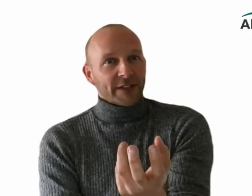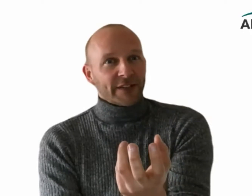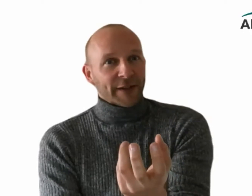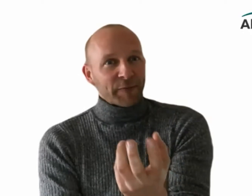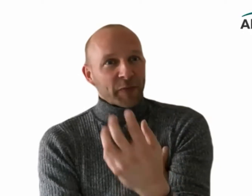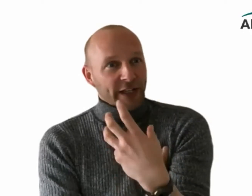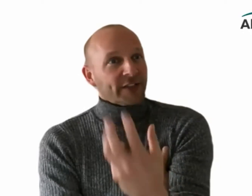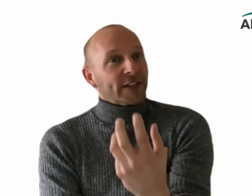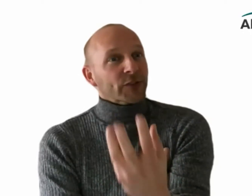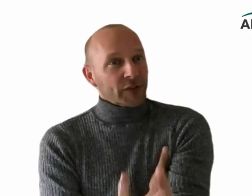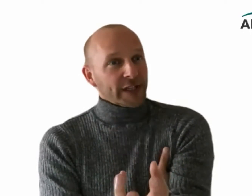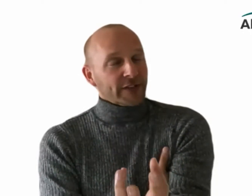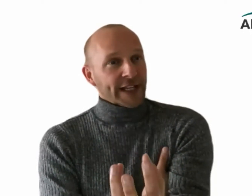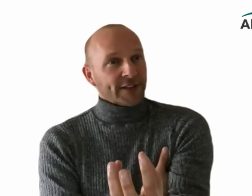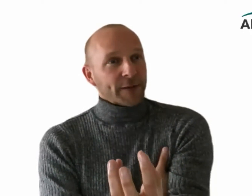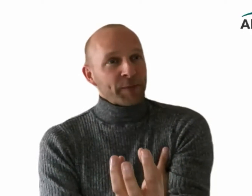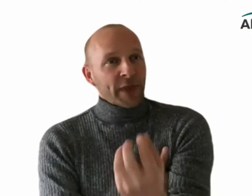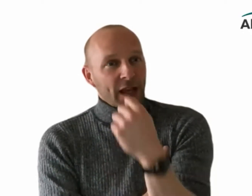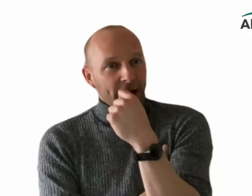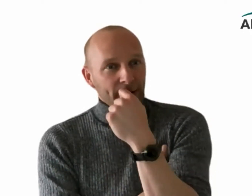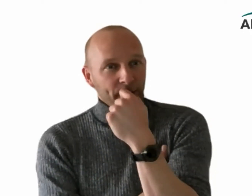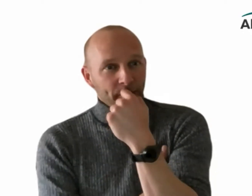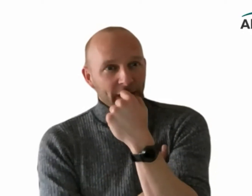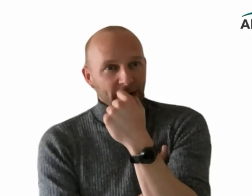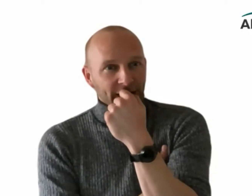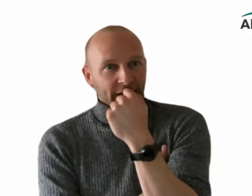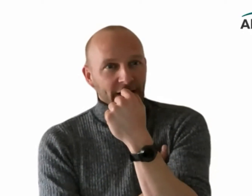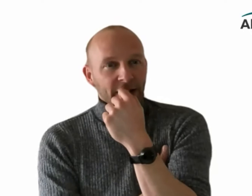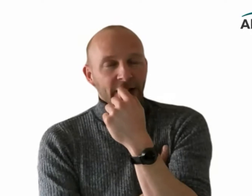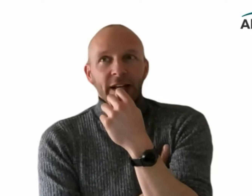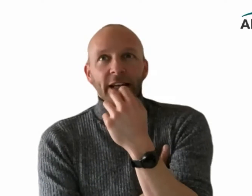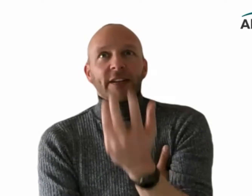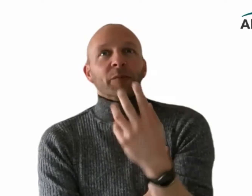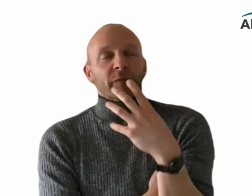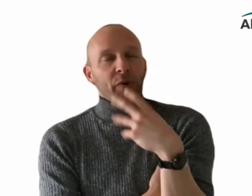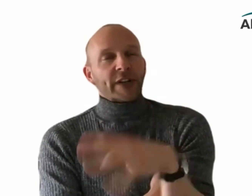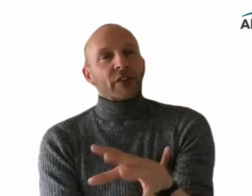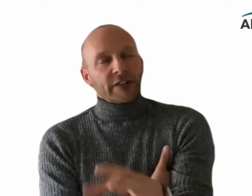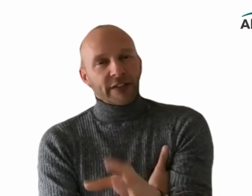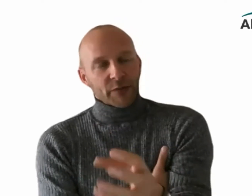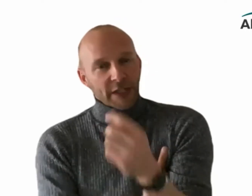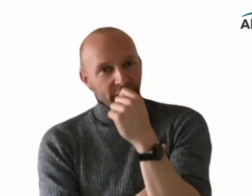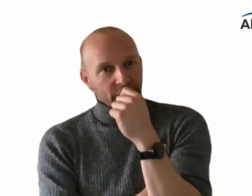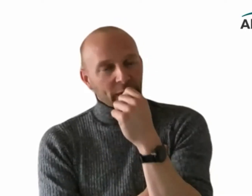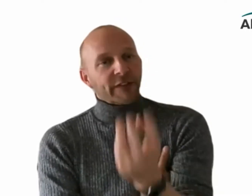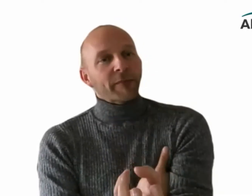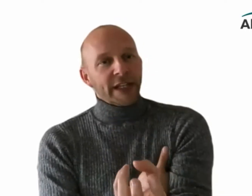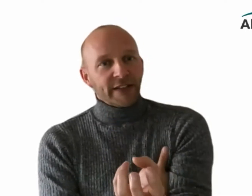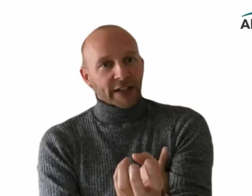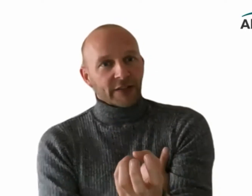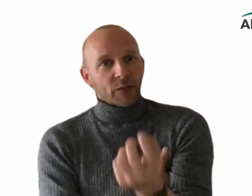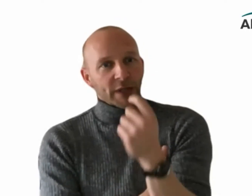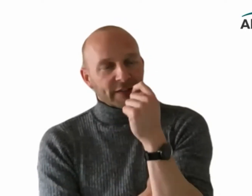fright, but I can still do these things. I think in terms of pressurized situations as well,